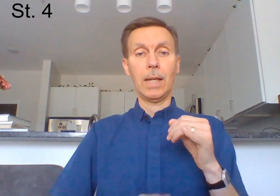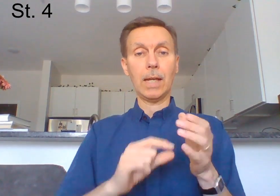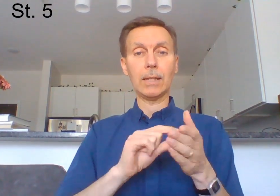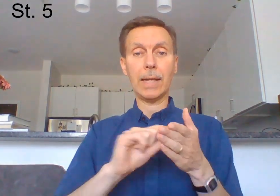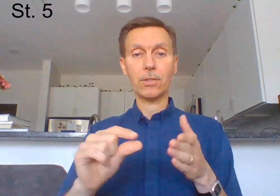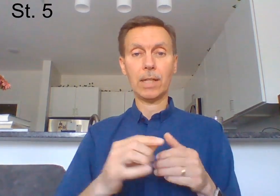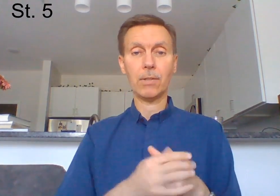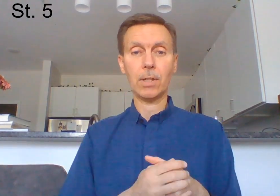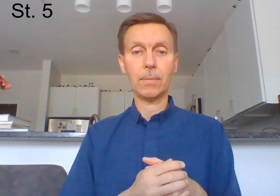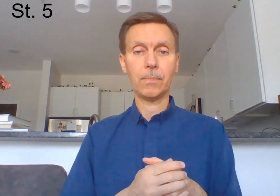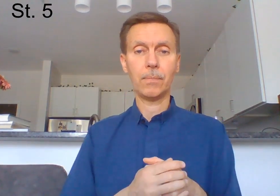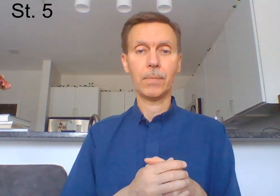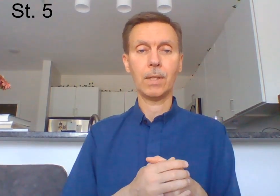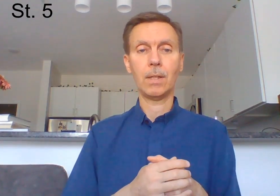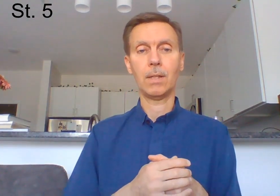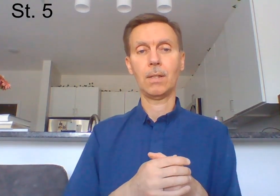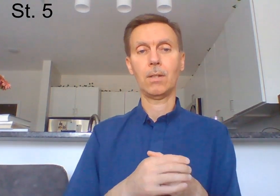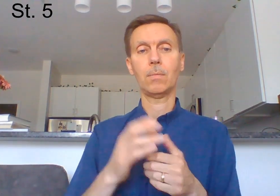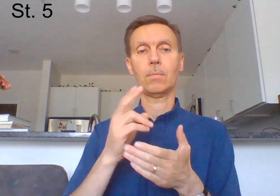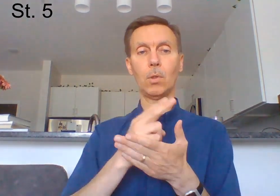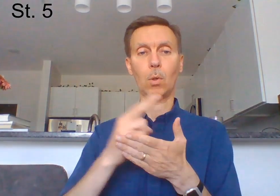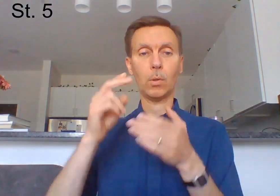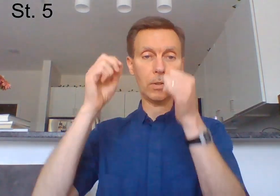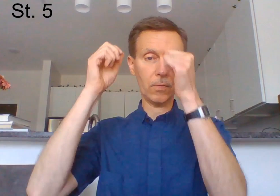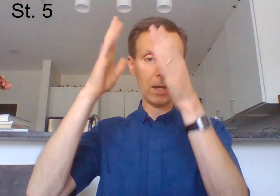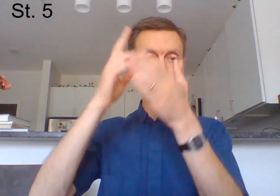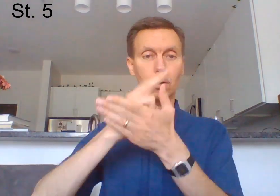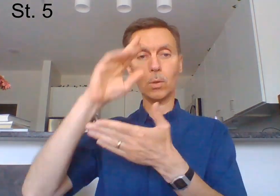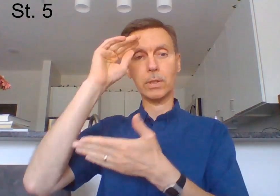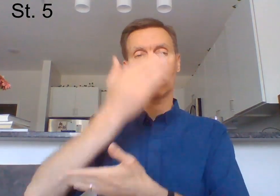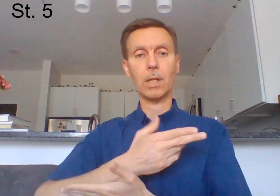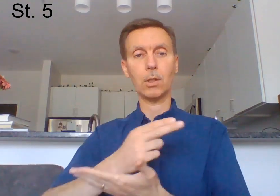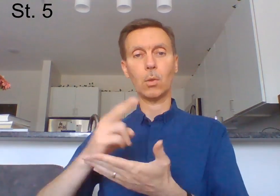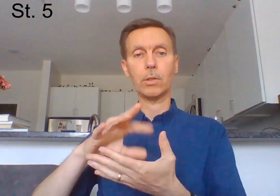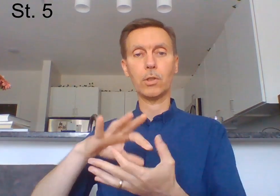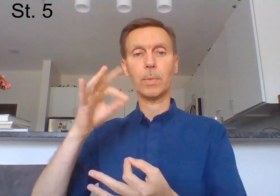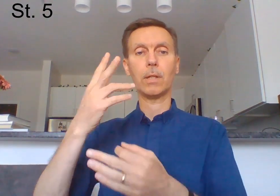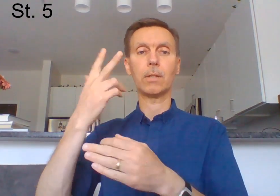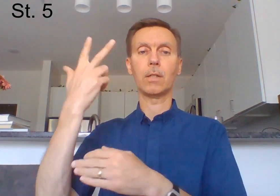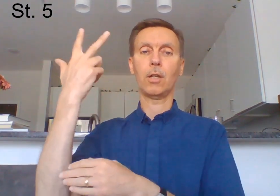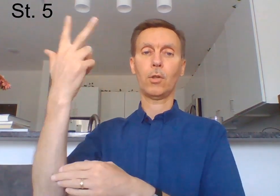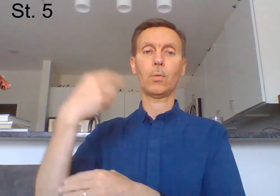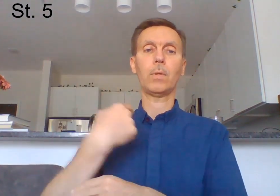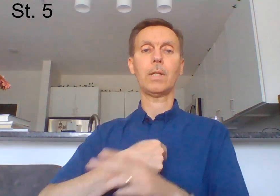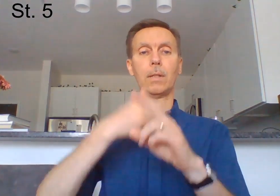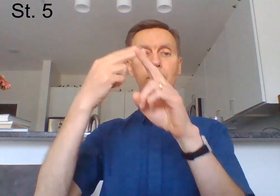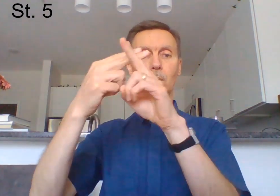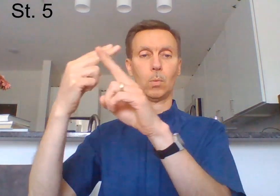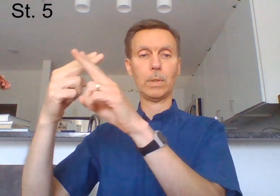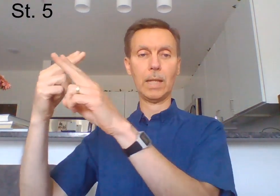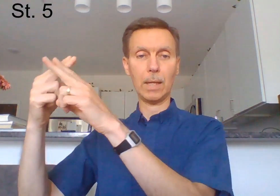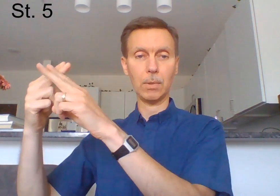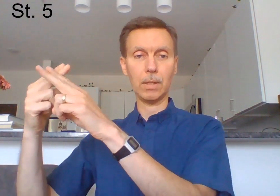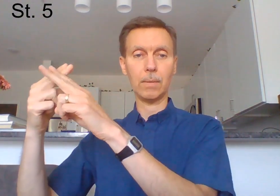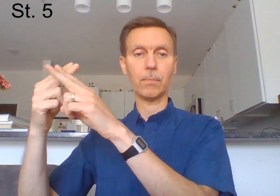And last stanza, Holy Father, Holy Son, Holy Spirit, three, we name thee.